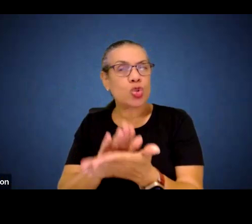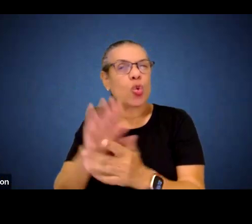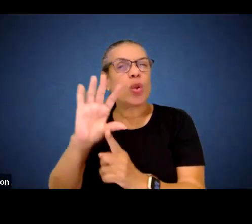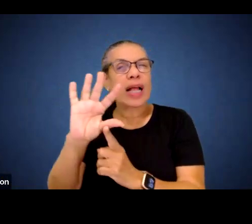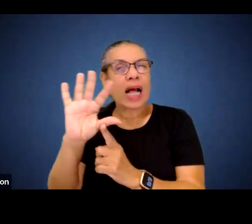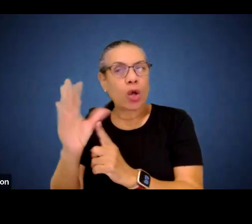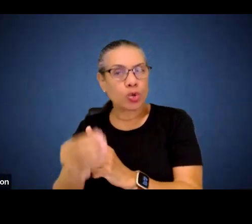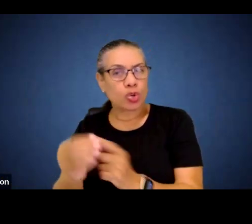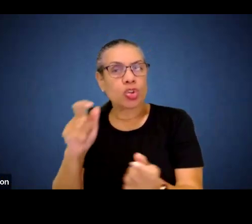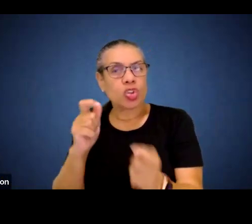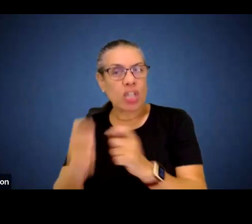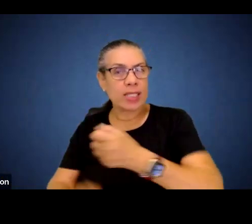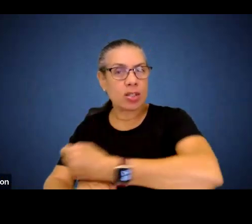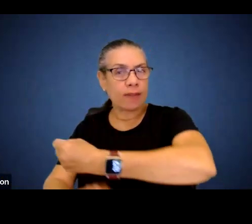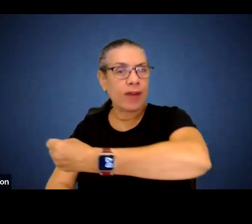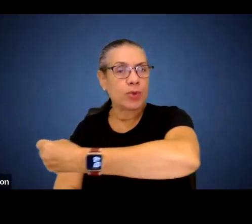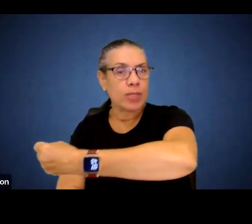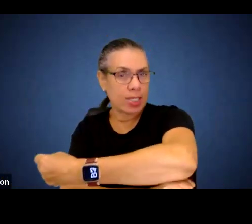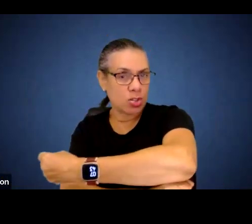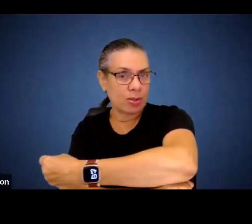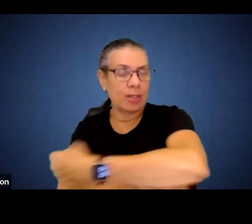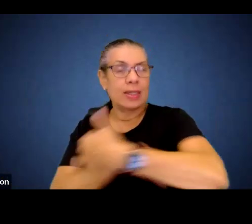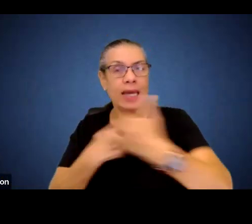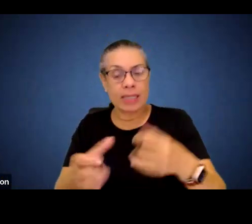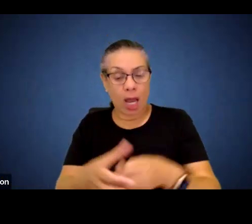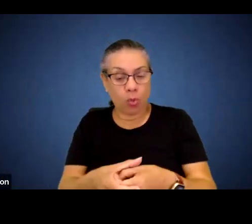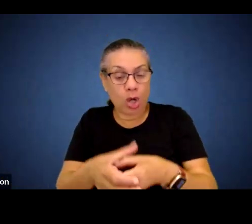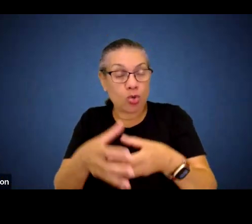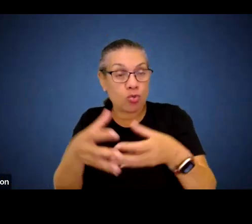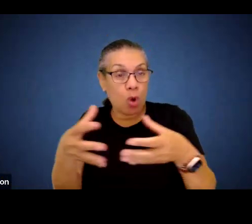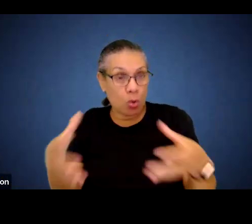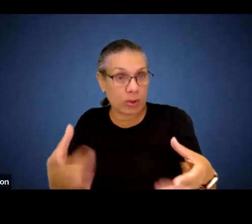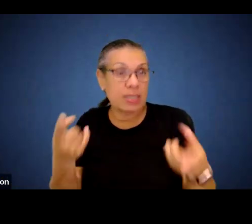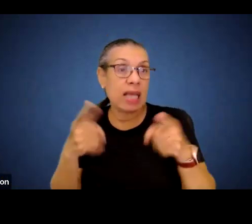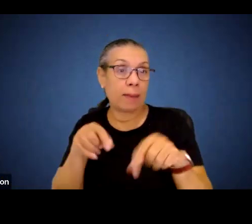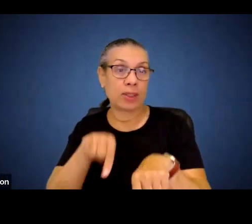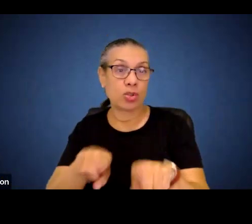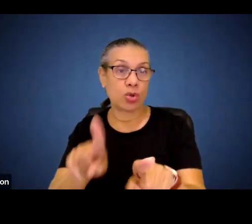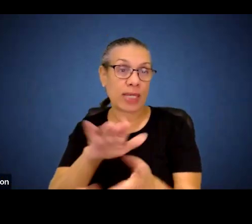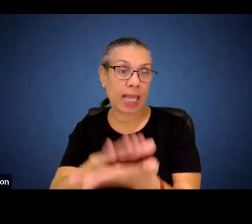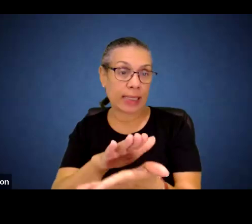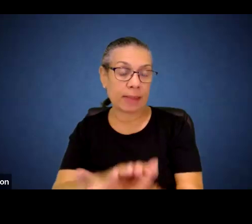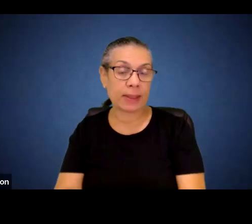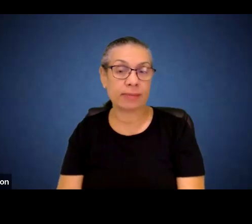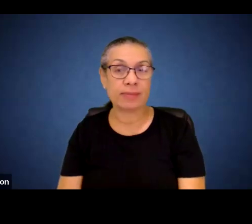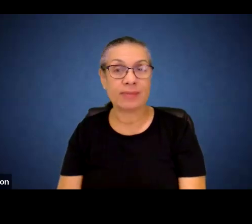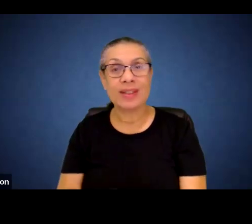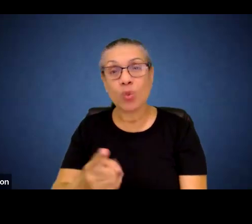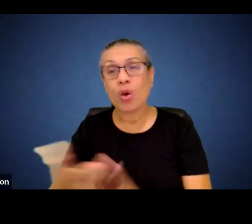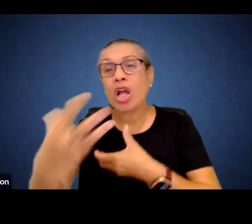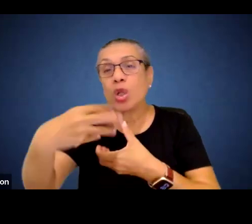were foundational in our overall growth now in terms of academics. We are an inclusive